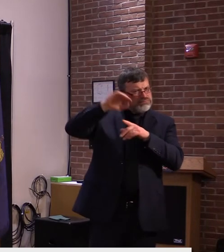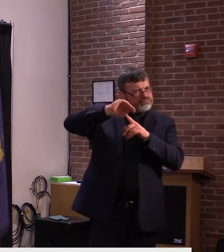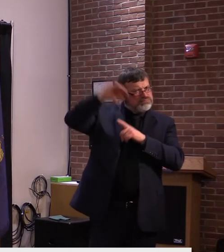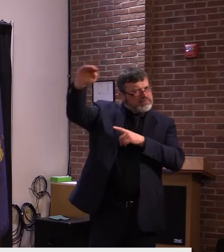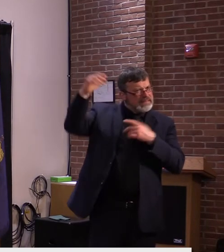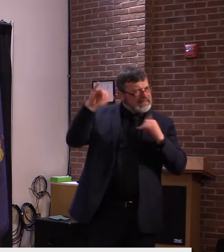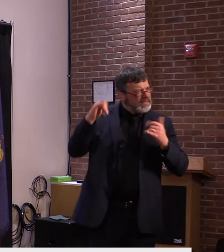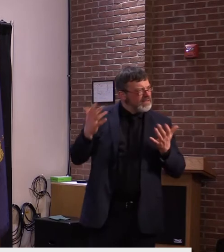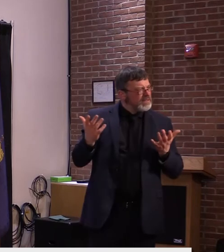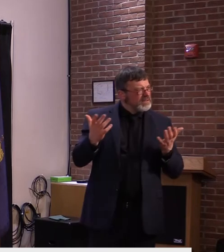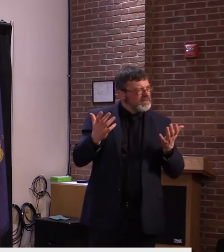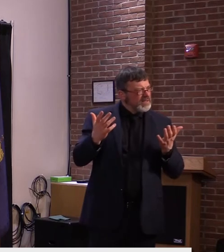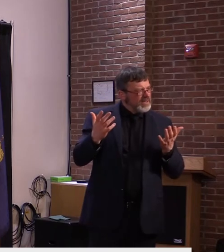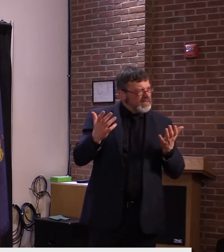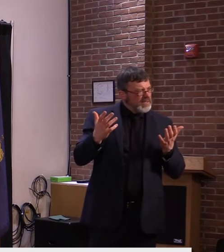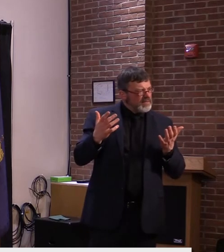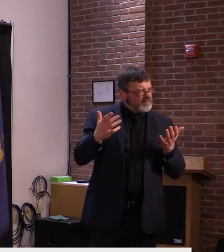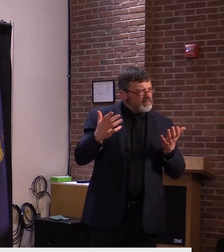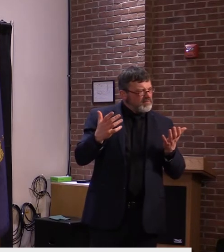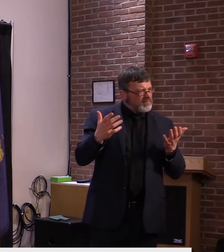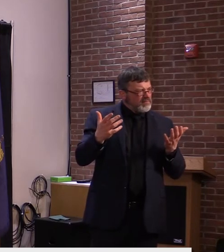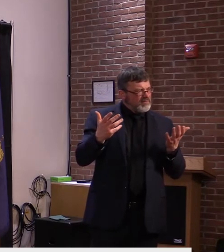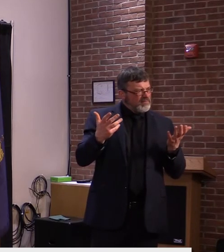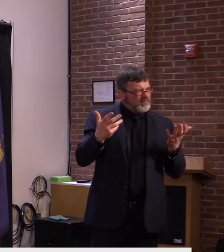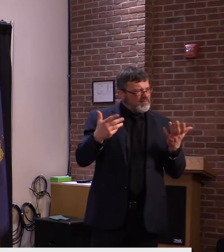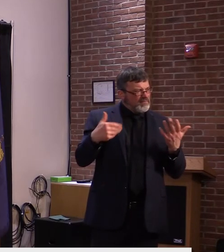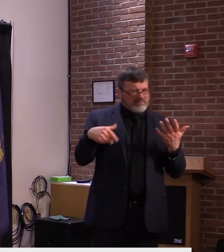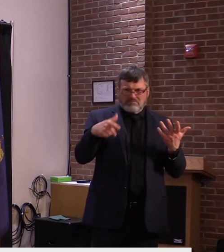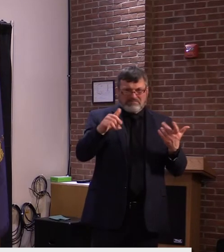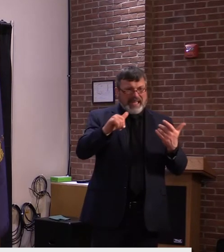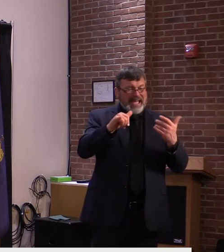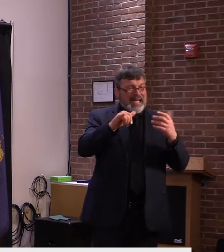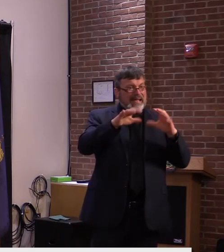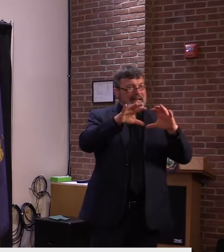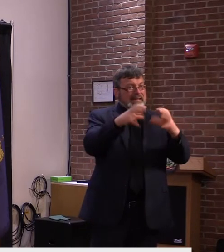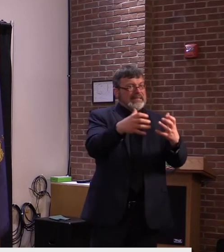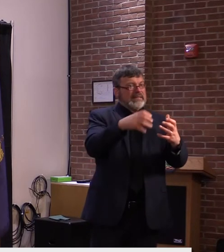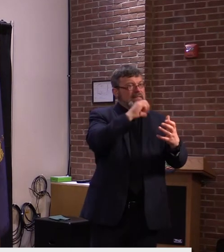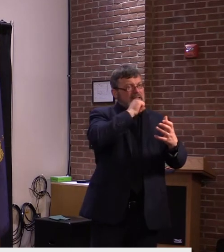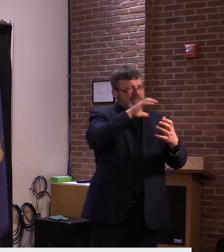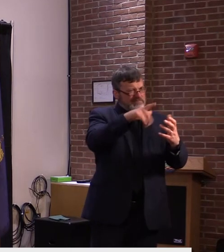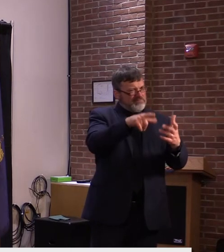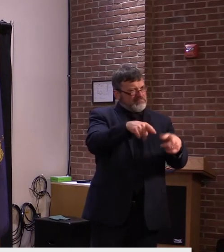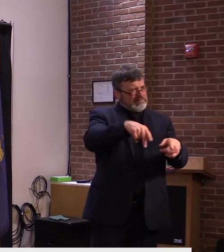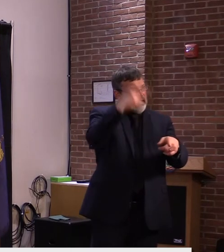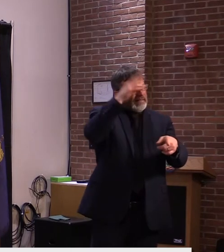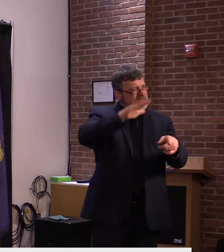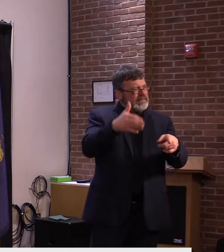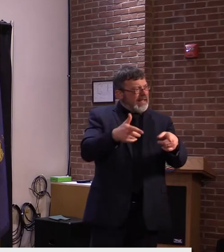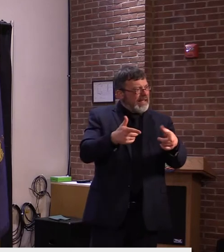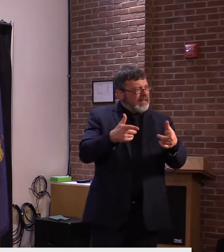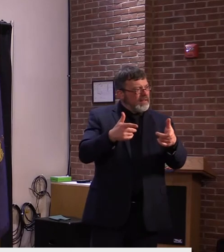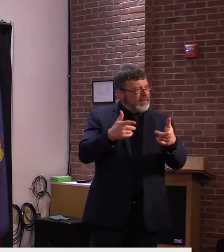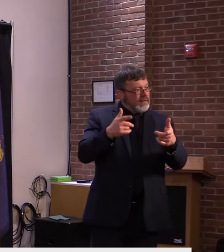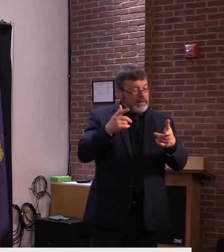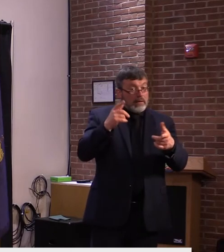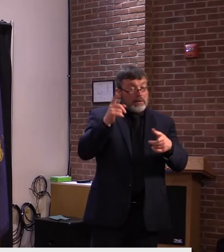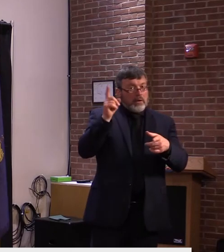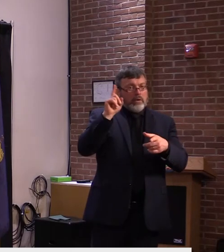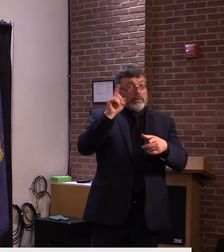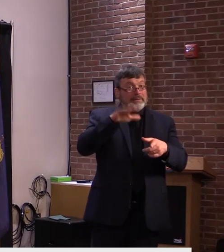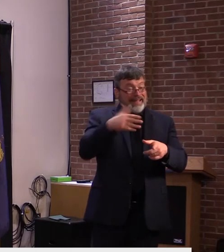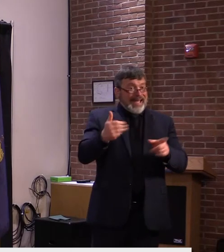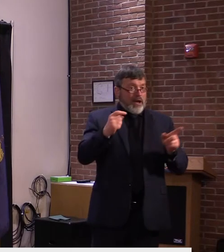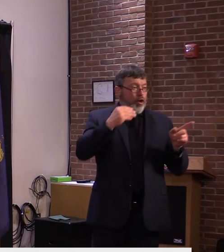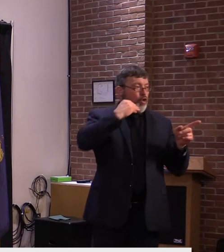people who are dying from COVID is, and are they dying outside of the sort of the hospital or the emergency structure, the healthcare